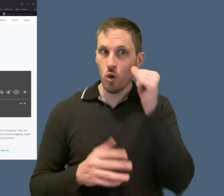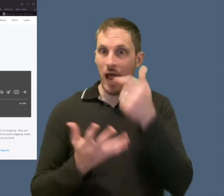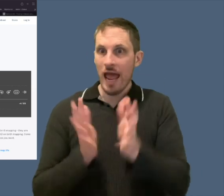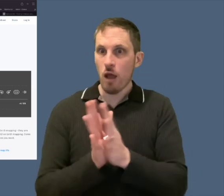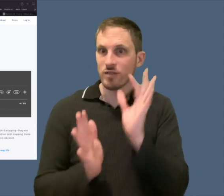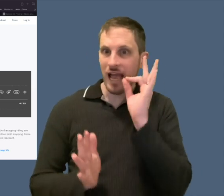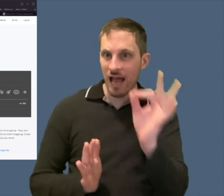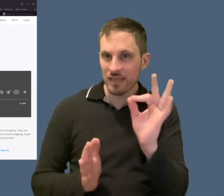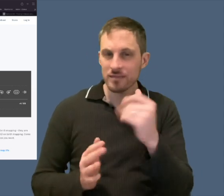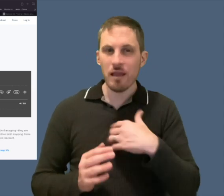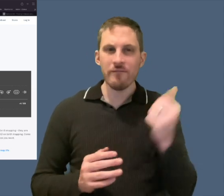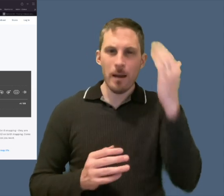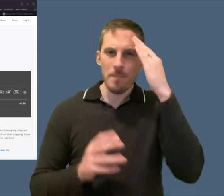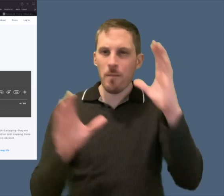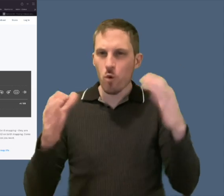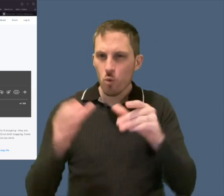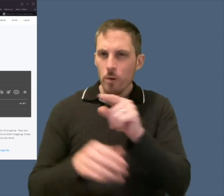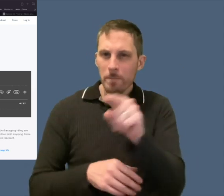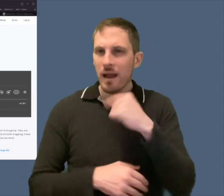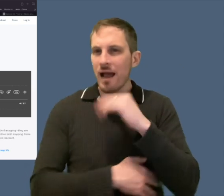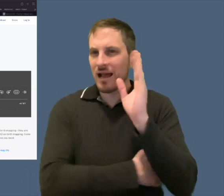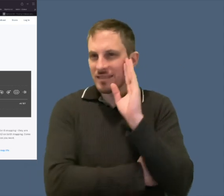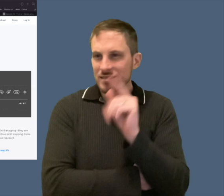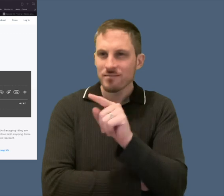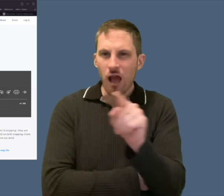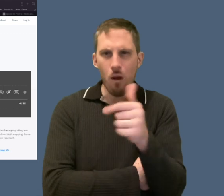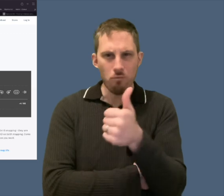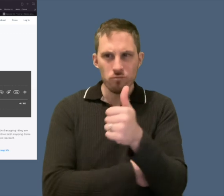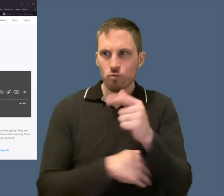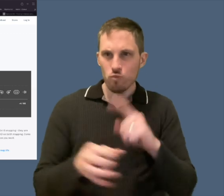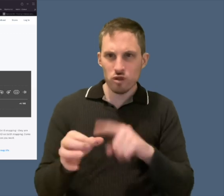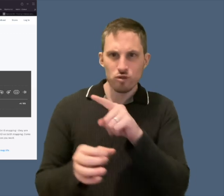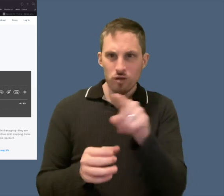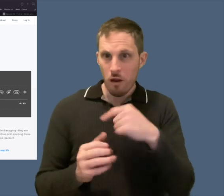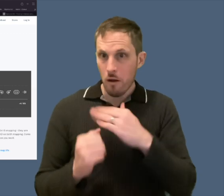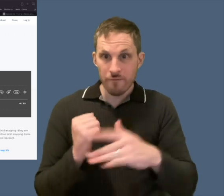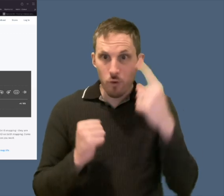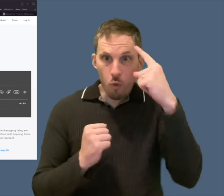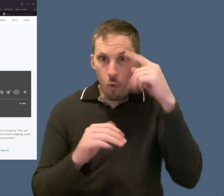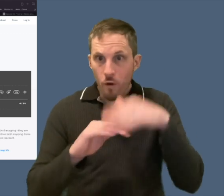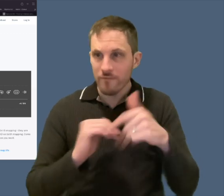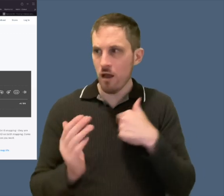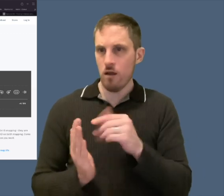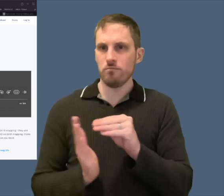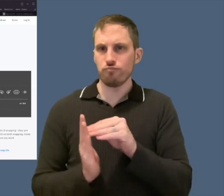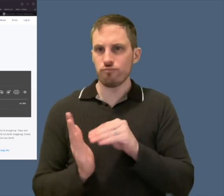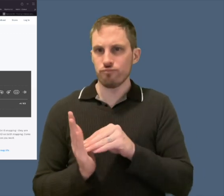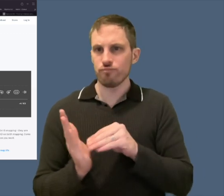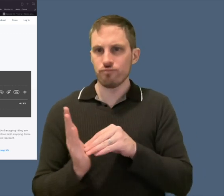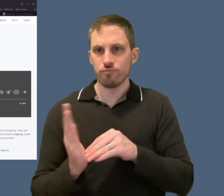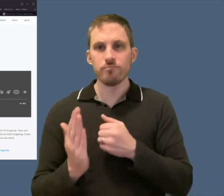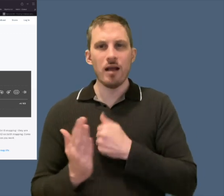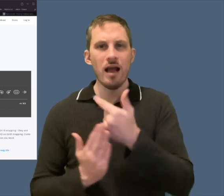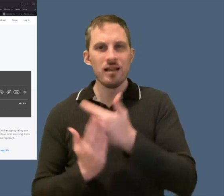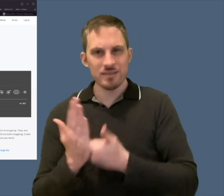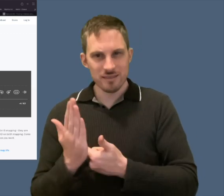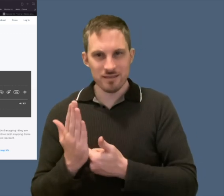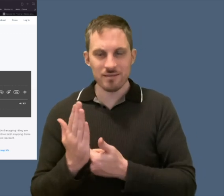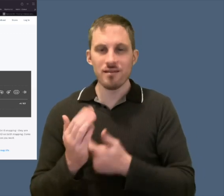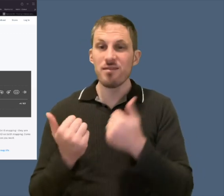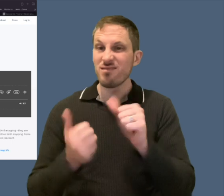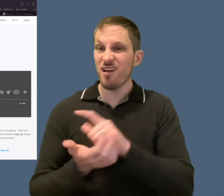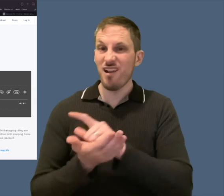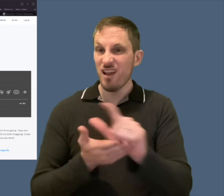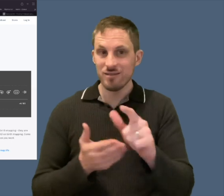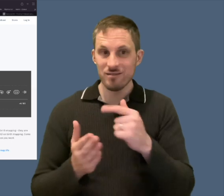in my mum group, I'm like, oh, there's a lot of questions there that I didn't even know. So added those to my list. And then I